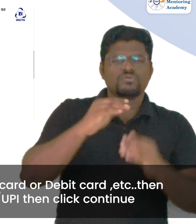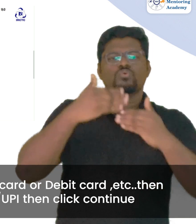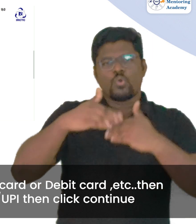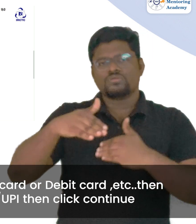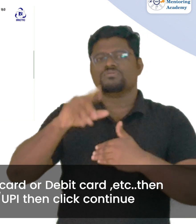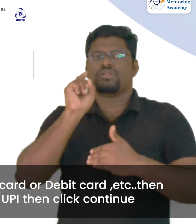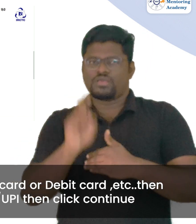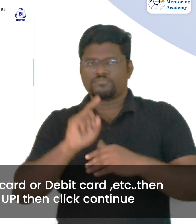Continue.